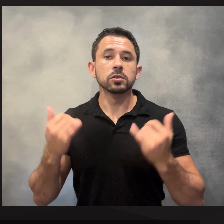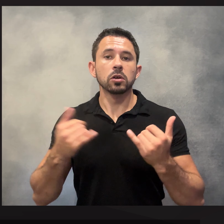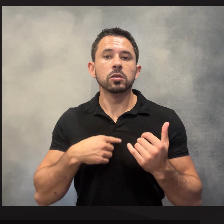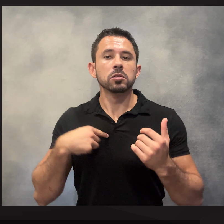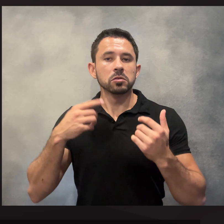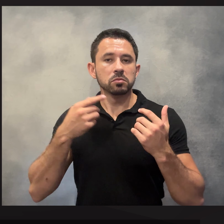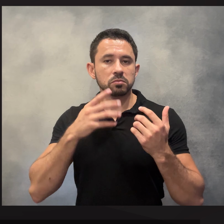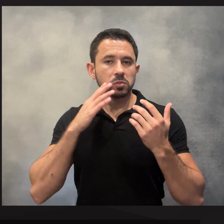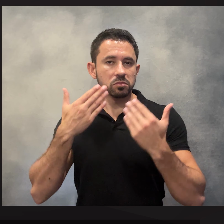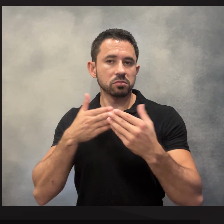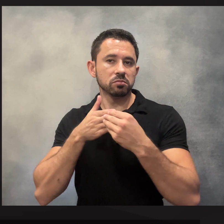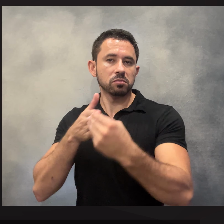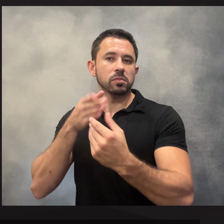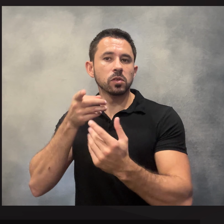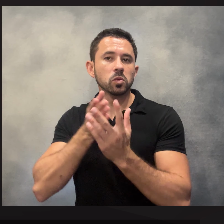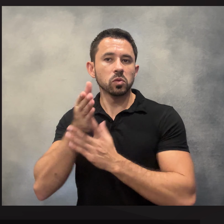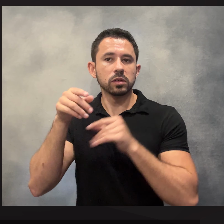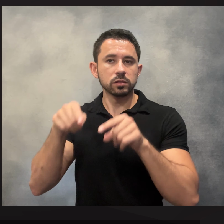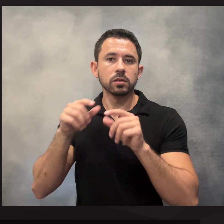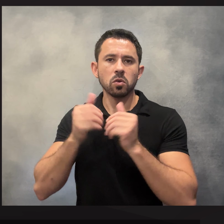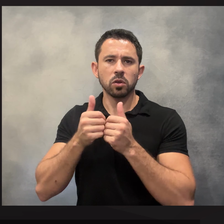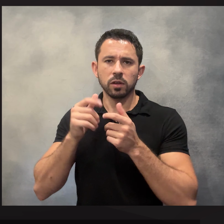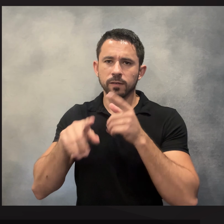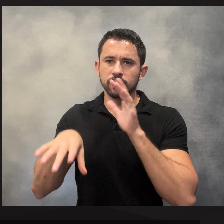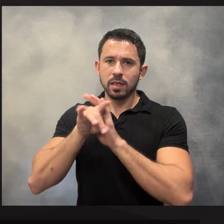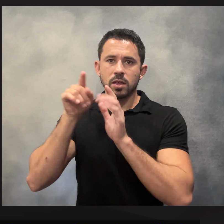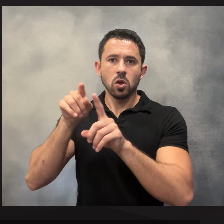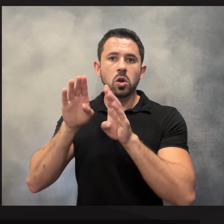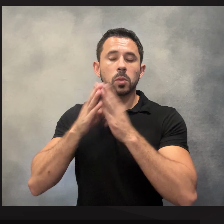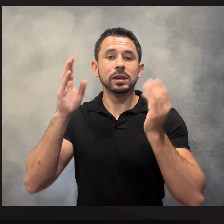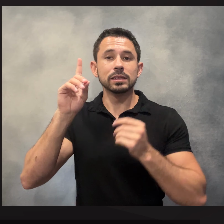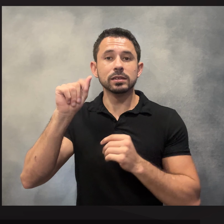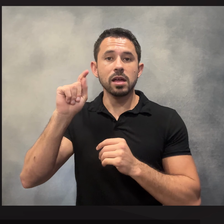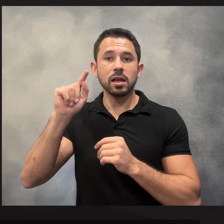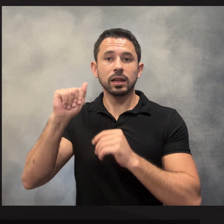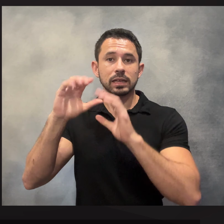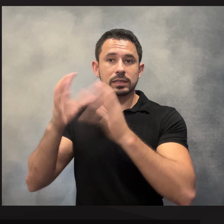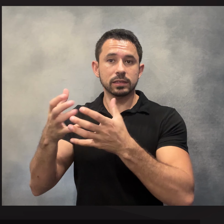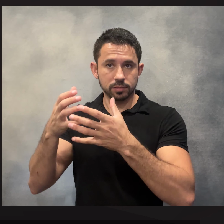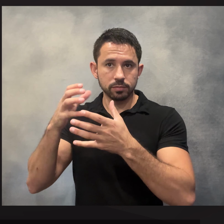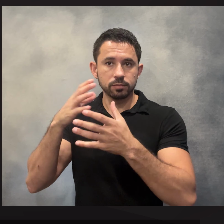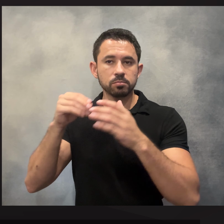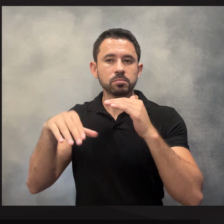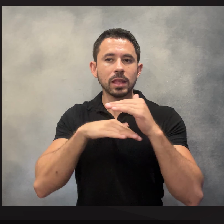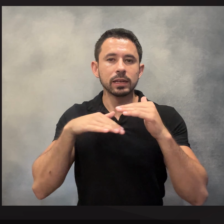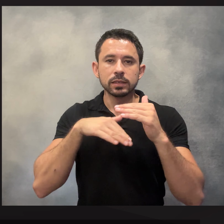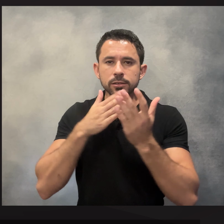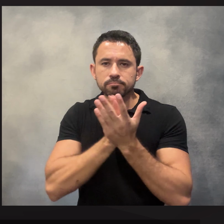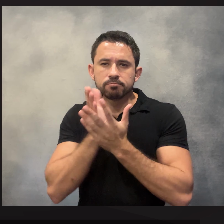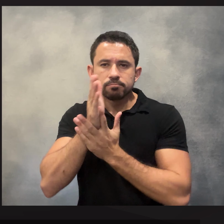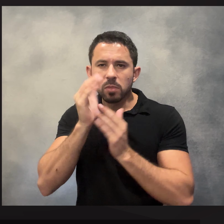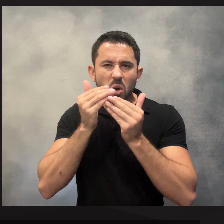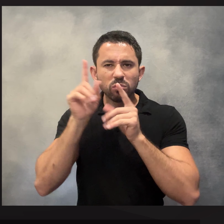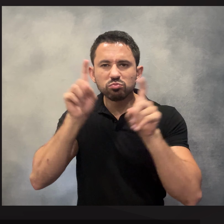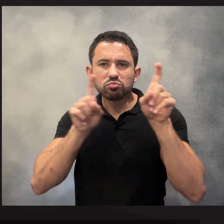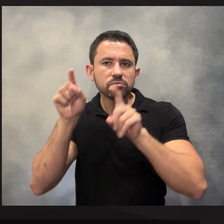Now I'll walk you through how to find open data sets and basic navigation through the New York State Open Data website.